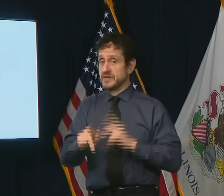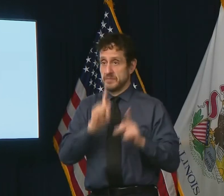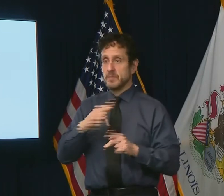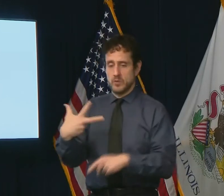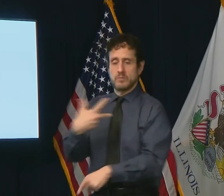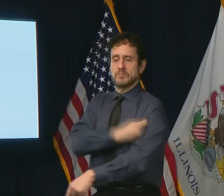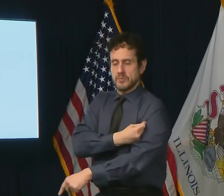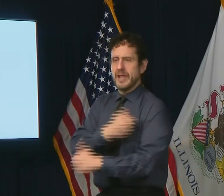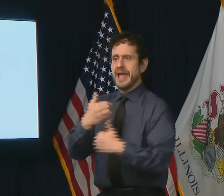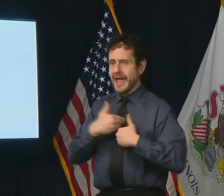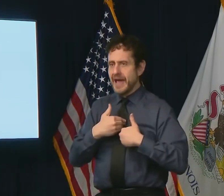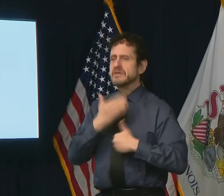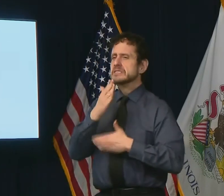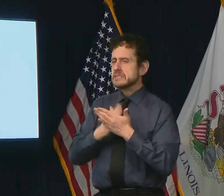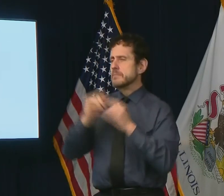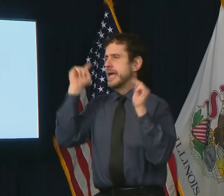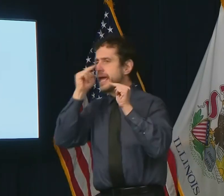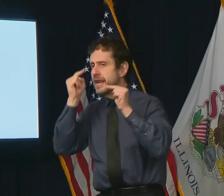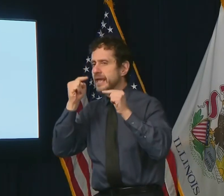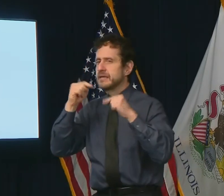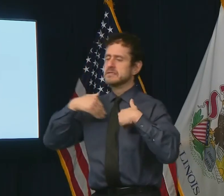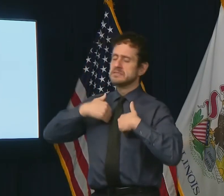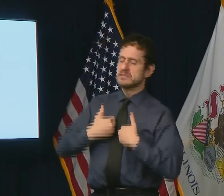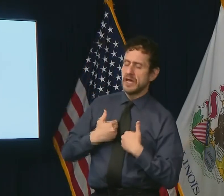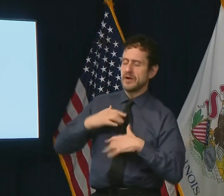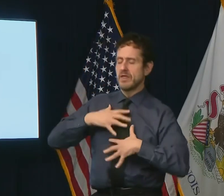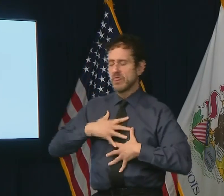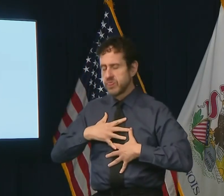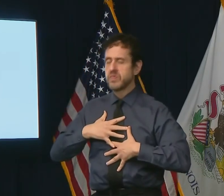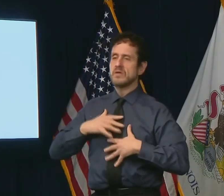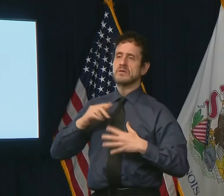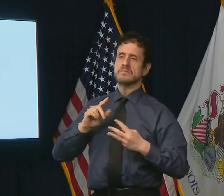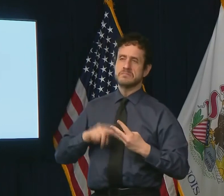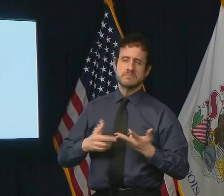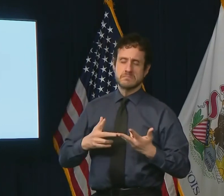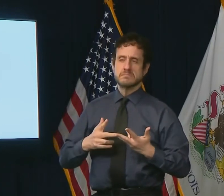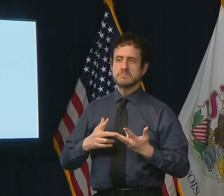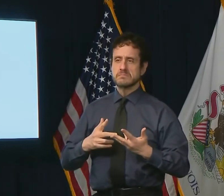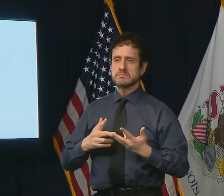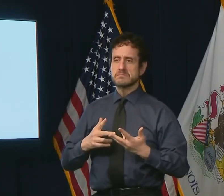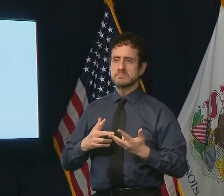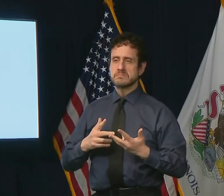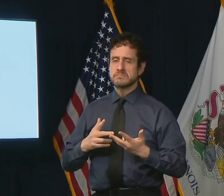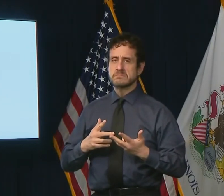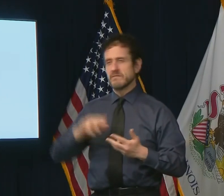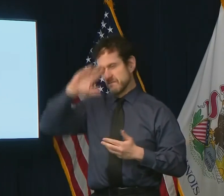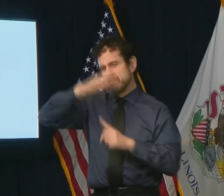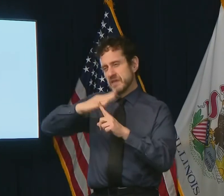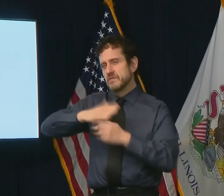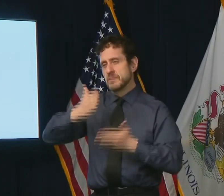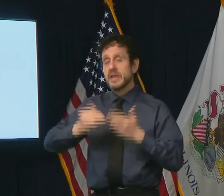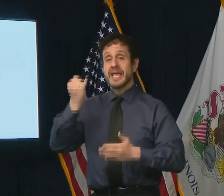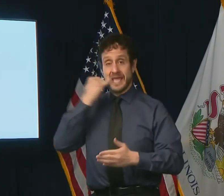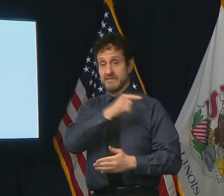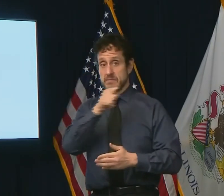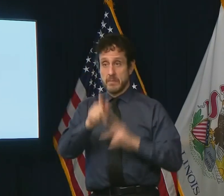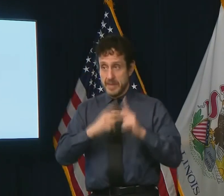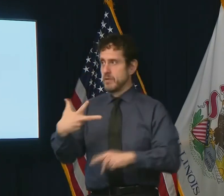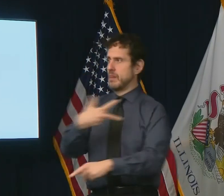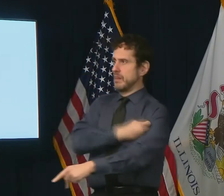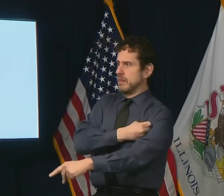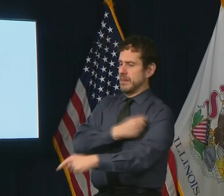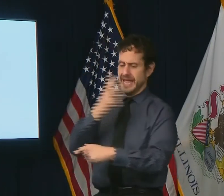we are aware of that. We're wanting to make sure that people are aware of that, so that if they experience some of those symptoms or all of them,